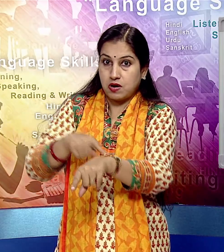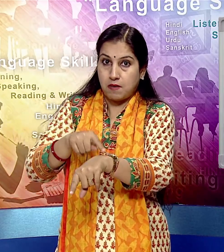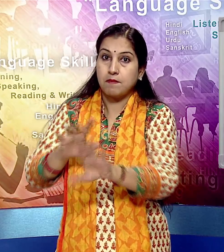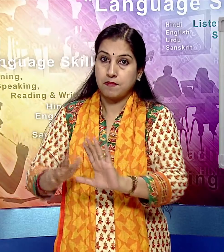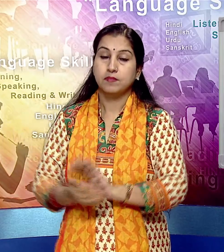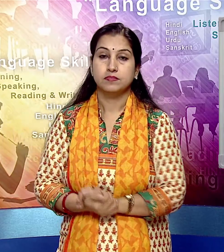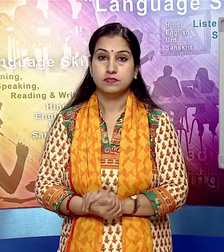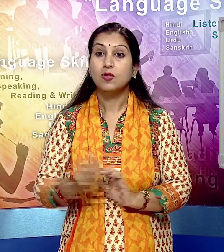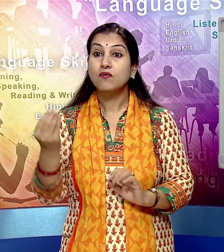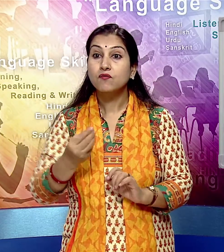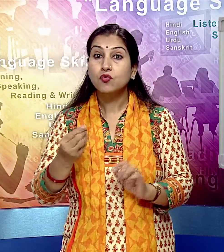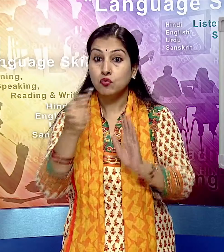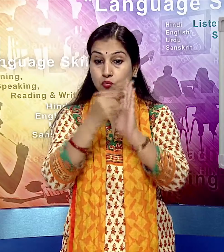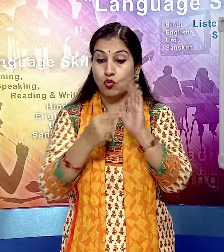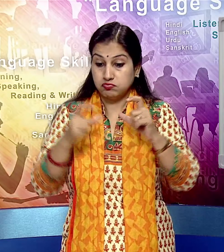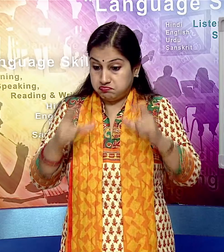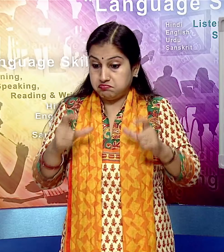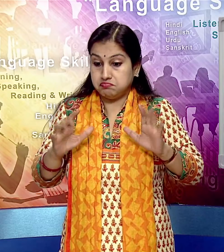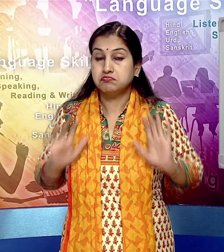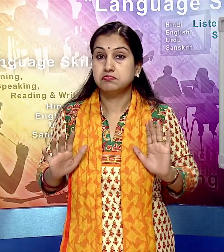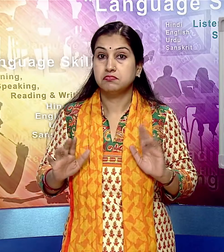Some precautions while frying food are: